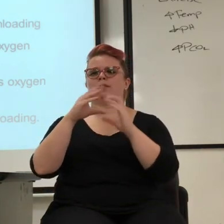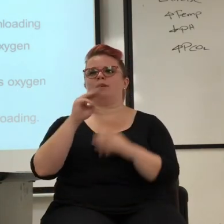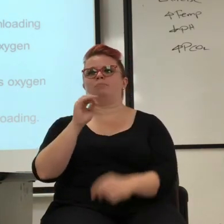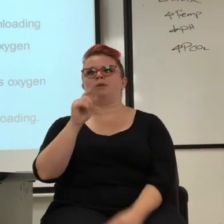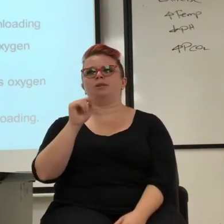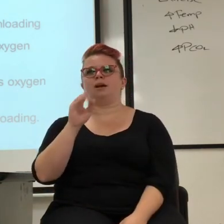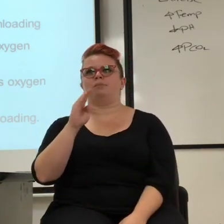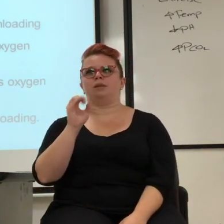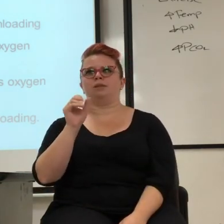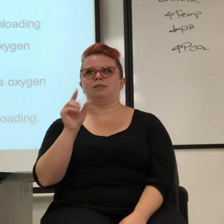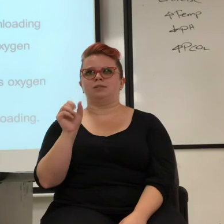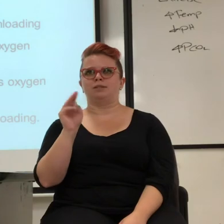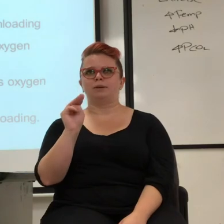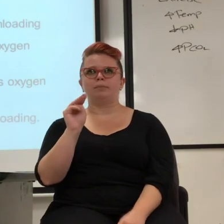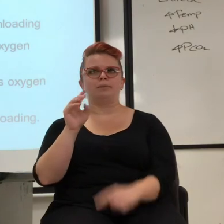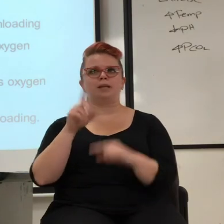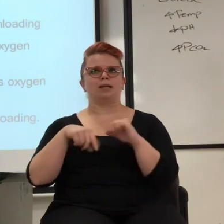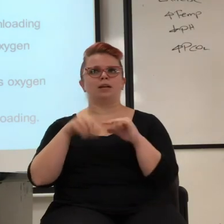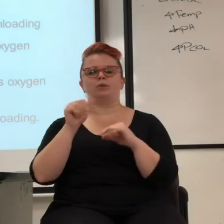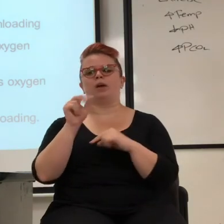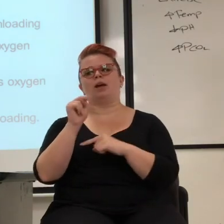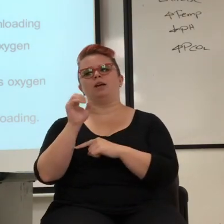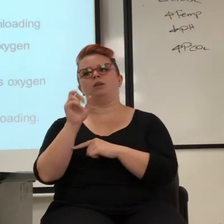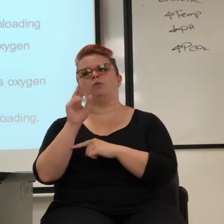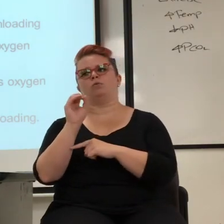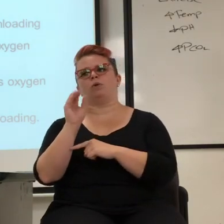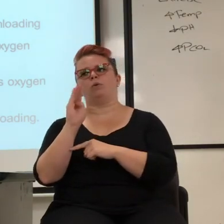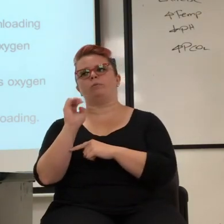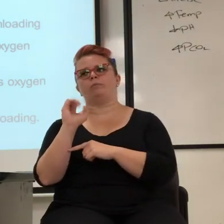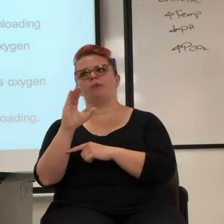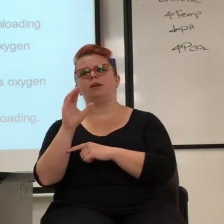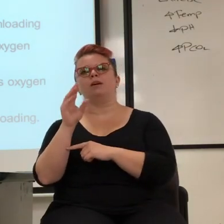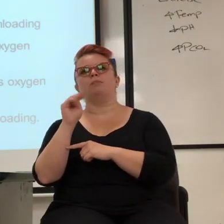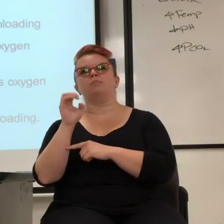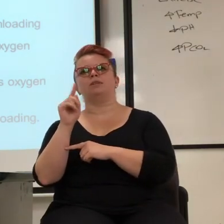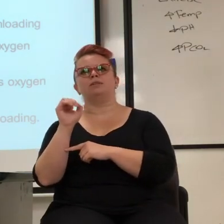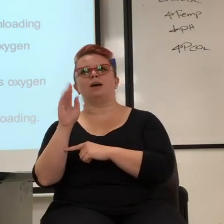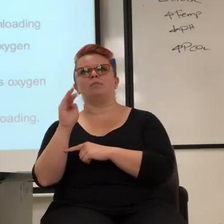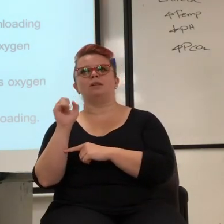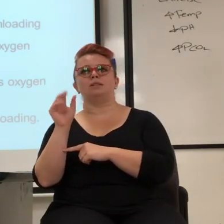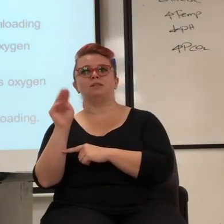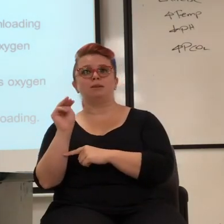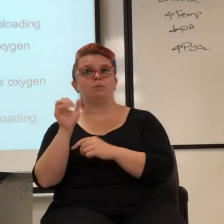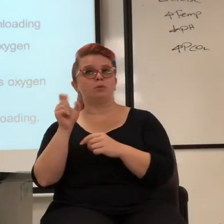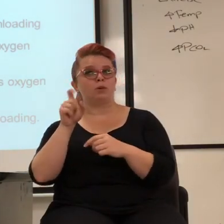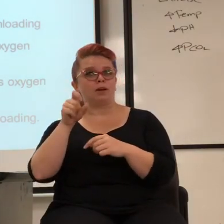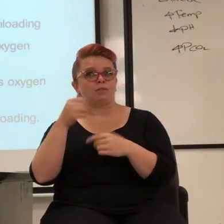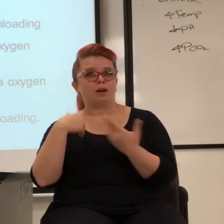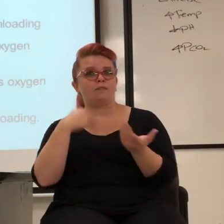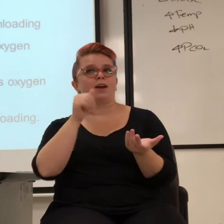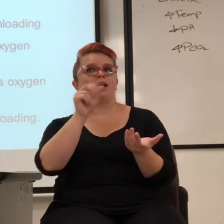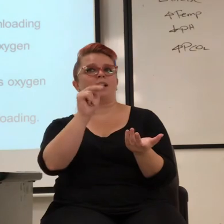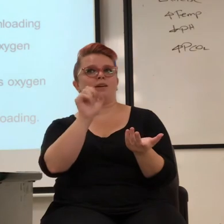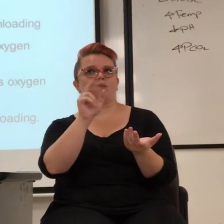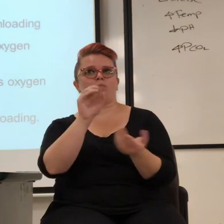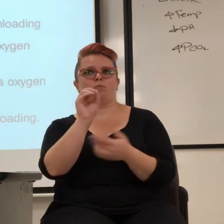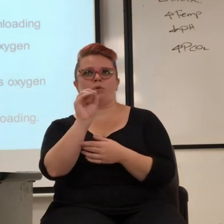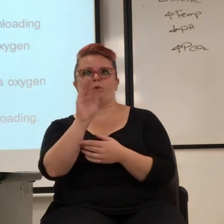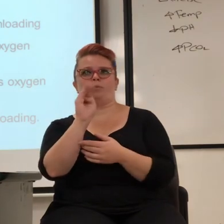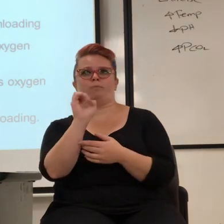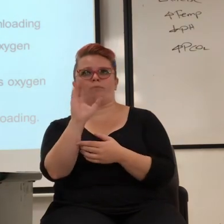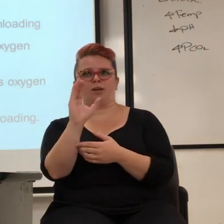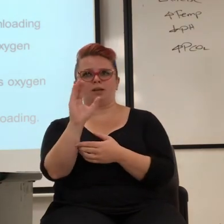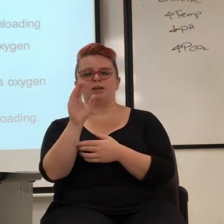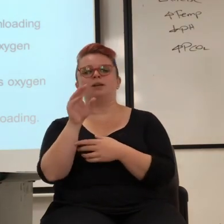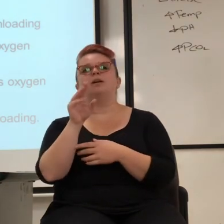anaerobic metabolism. So all of their metabolism has to be, if not aerobic, anaerobic. Now, one of those anaerobic